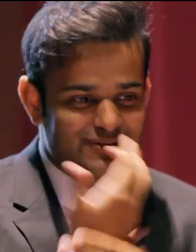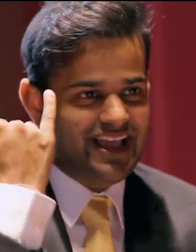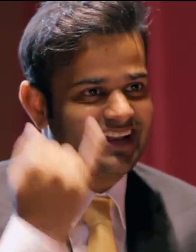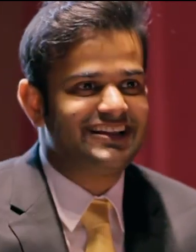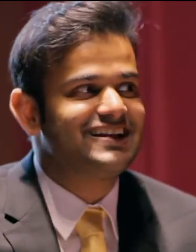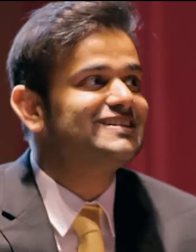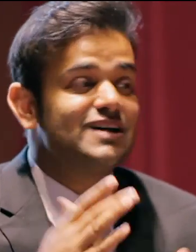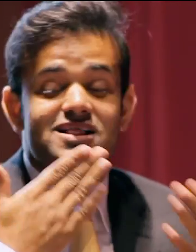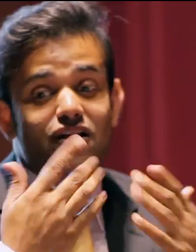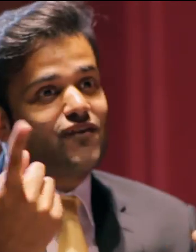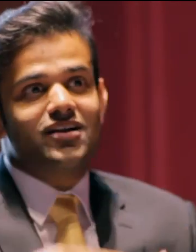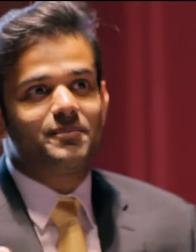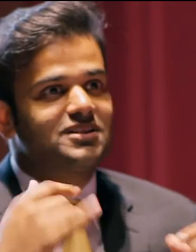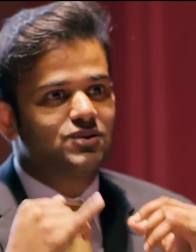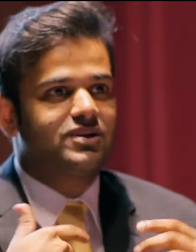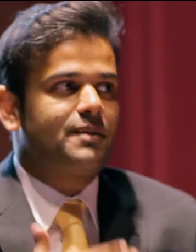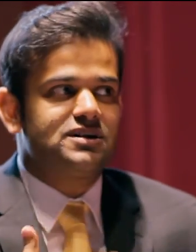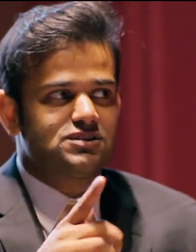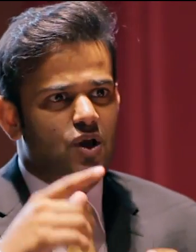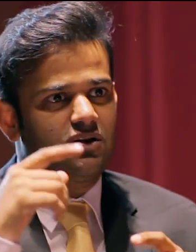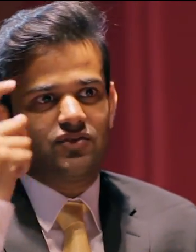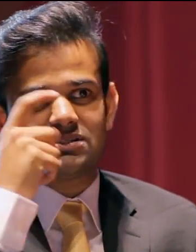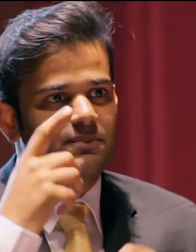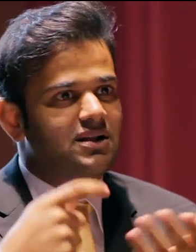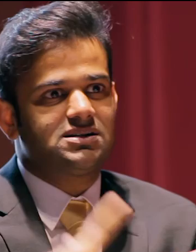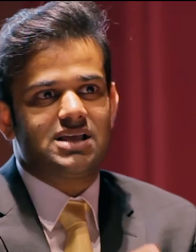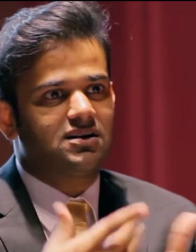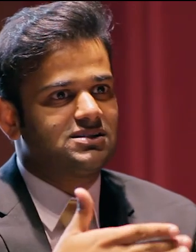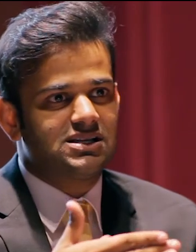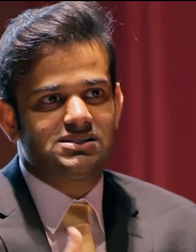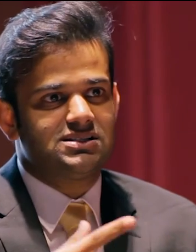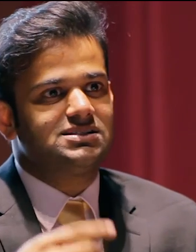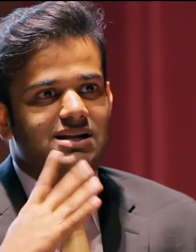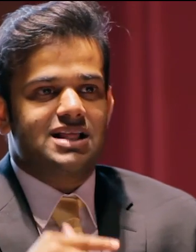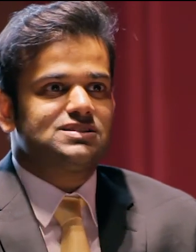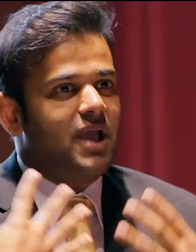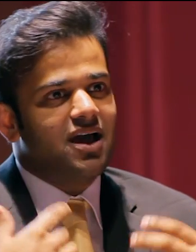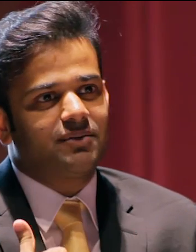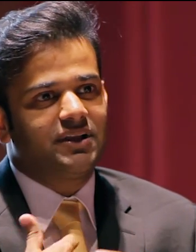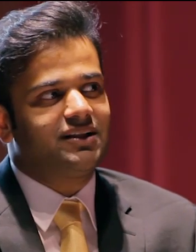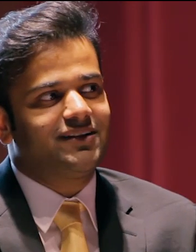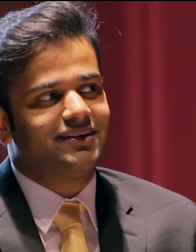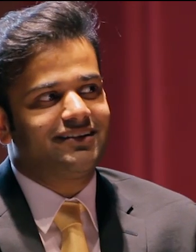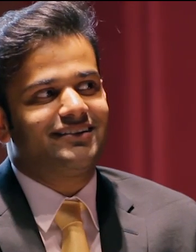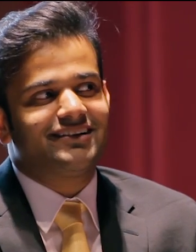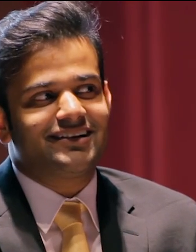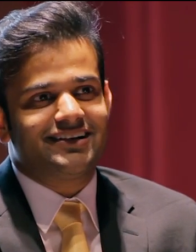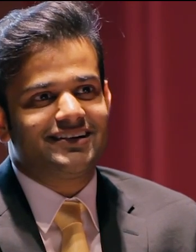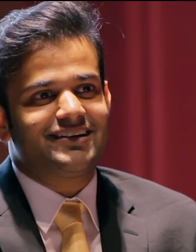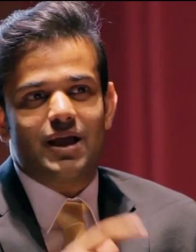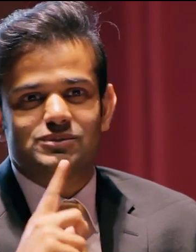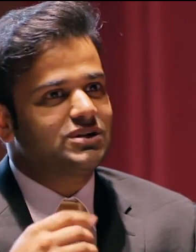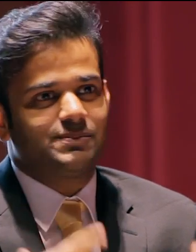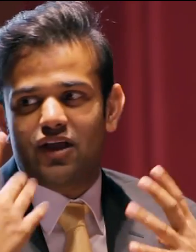Great. Always thinking of a new idea. Yeah, thank you for coming. I You're enjoyed all the wisdom that you've shared. It's really inspiring and inspiring